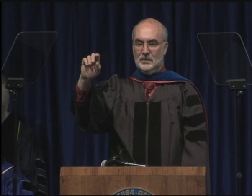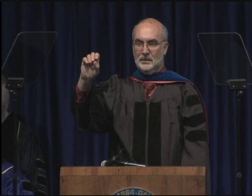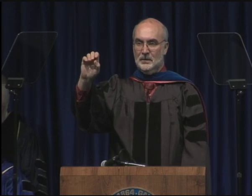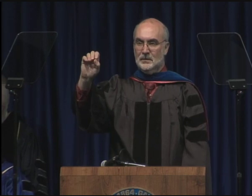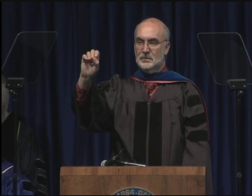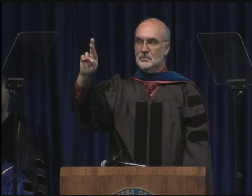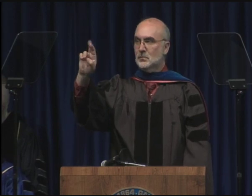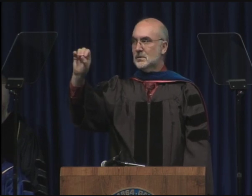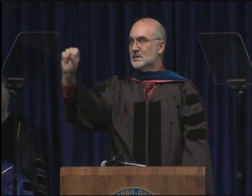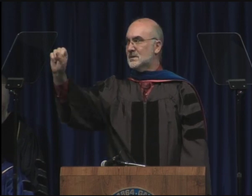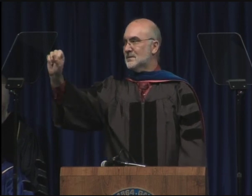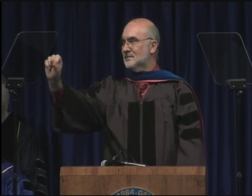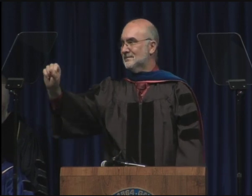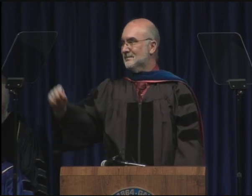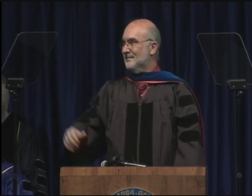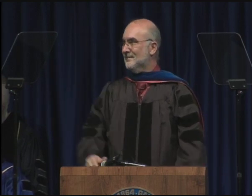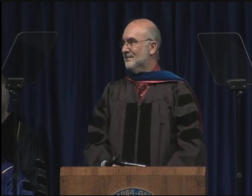Nora Torres.